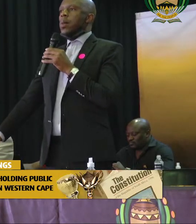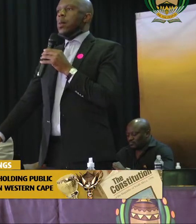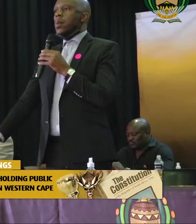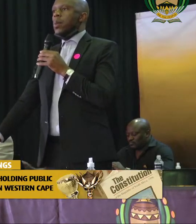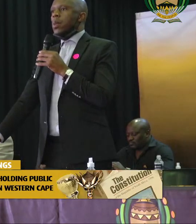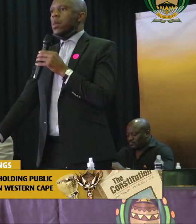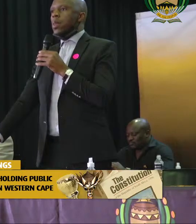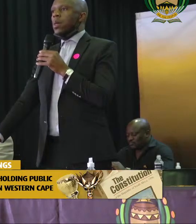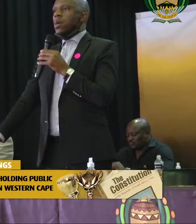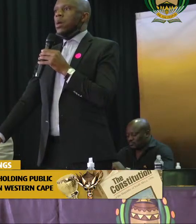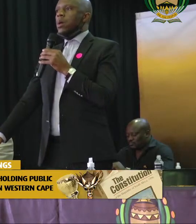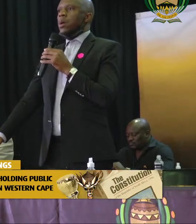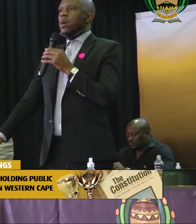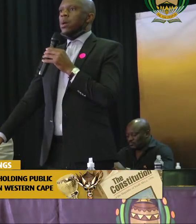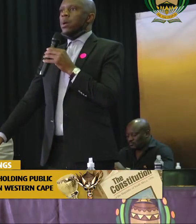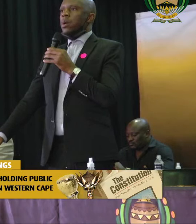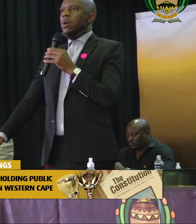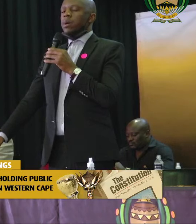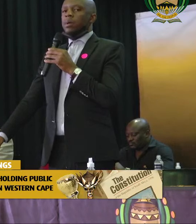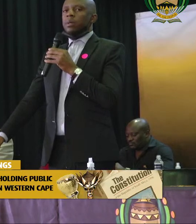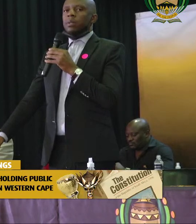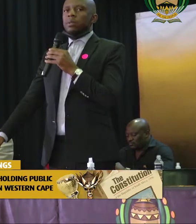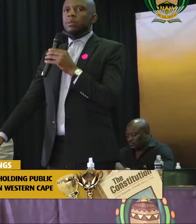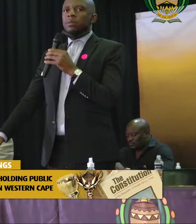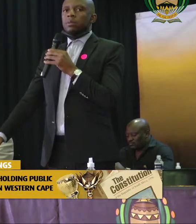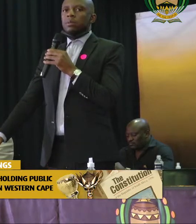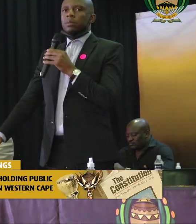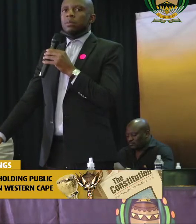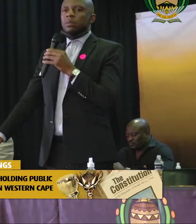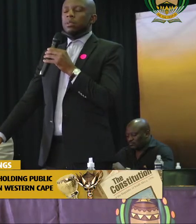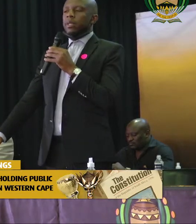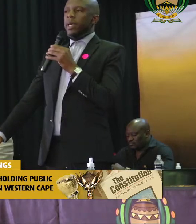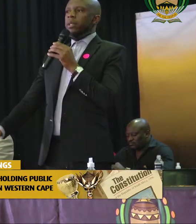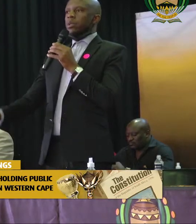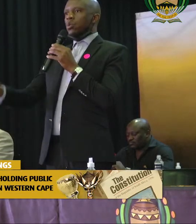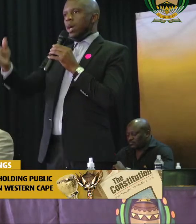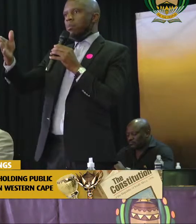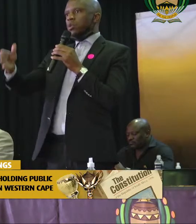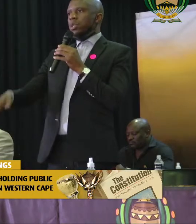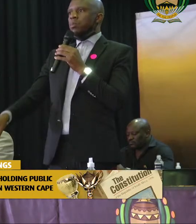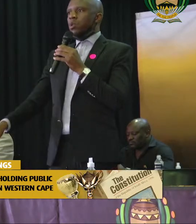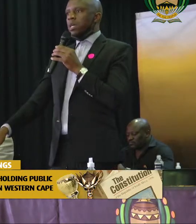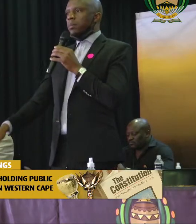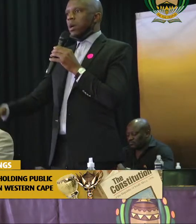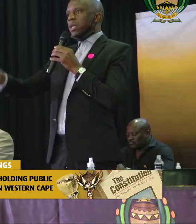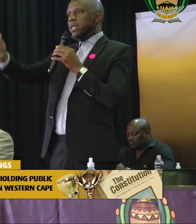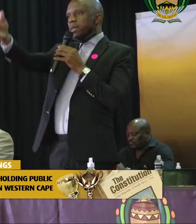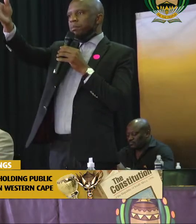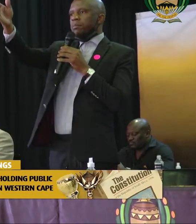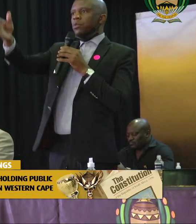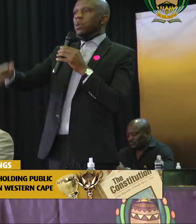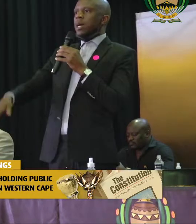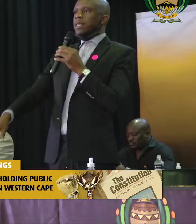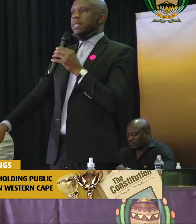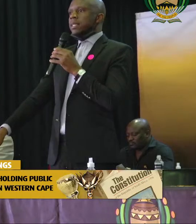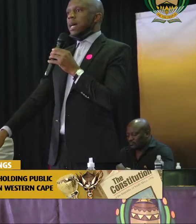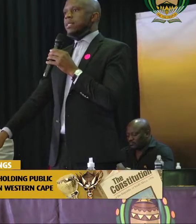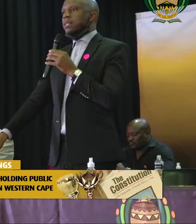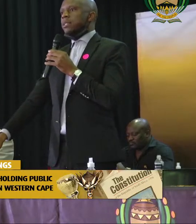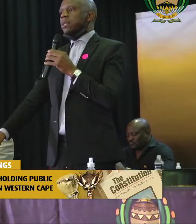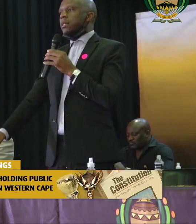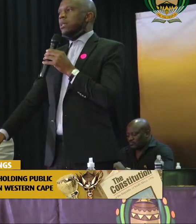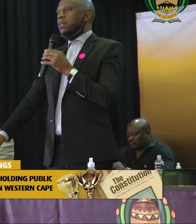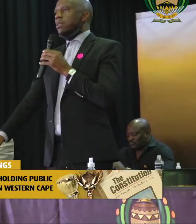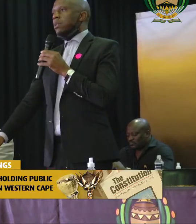Nizawuphakamisa izandla ishumi lokuqala labantu. Then you come to the podium. Our team will assist